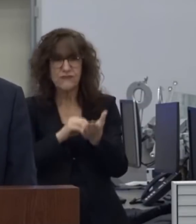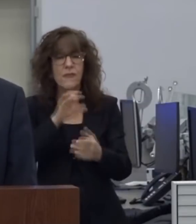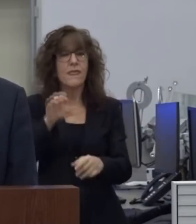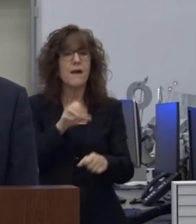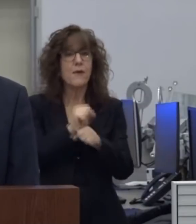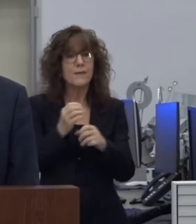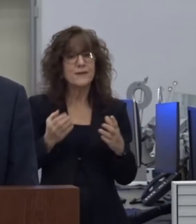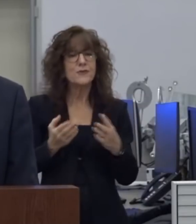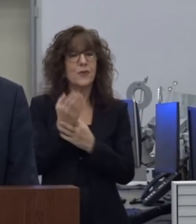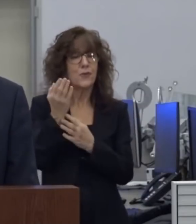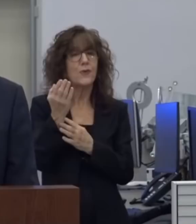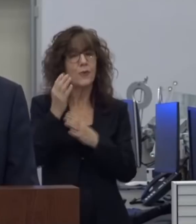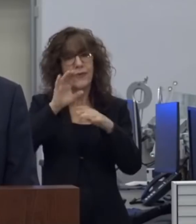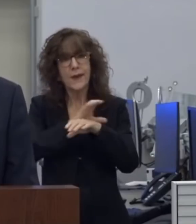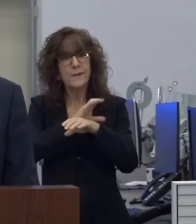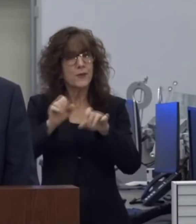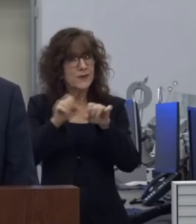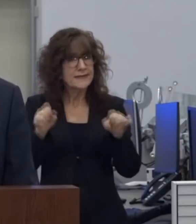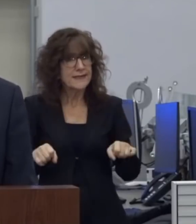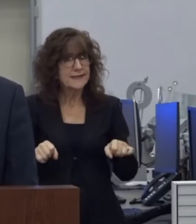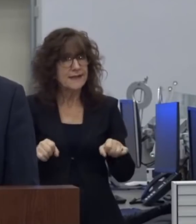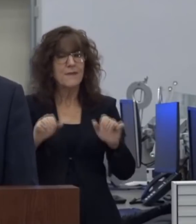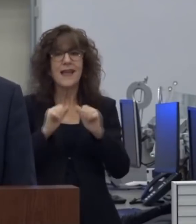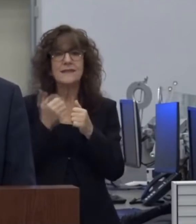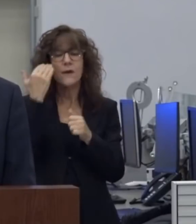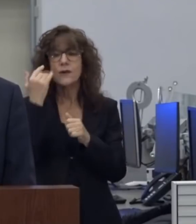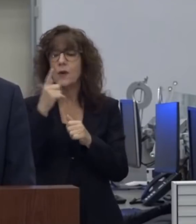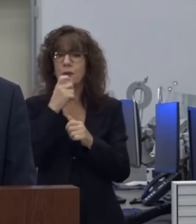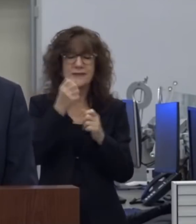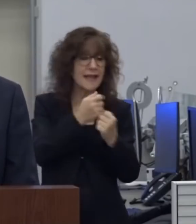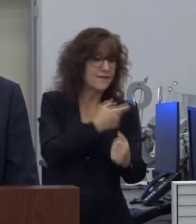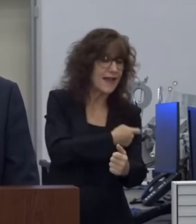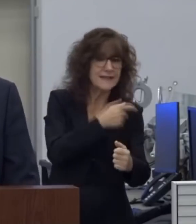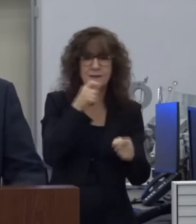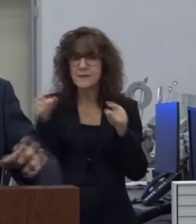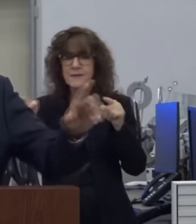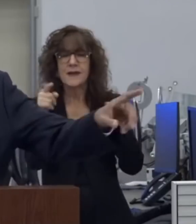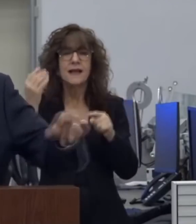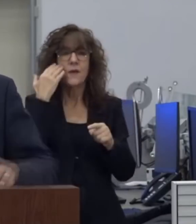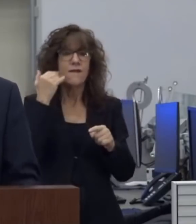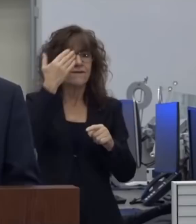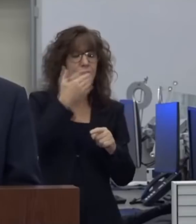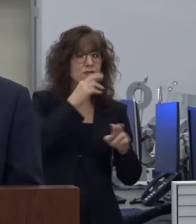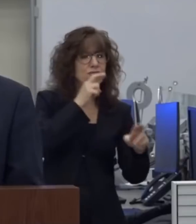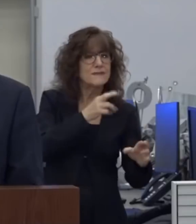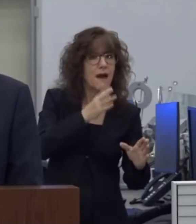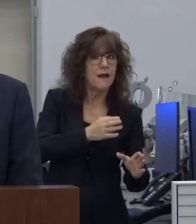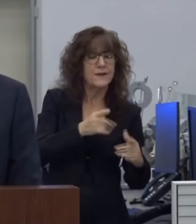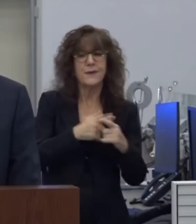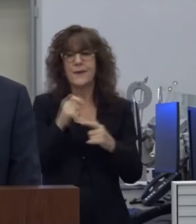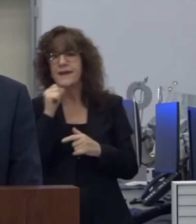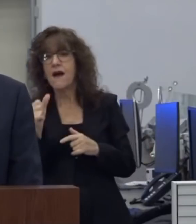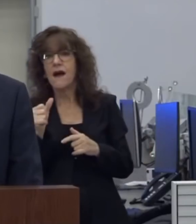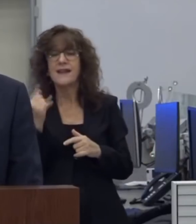go through that PrepMod system and we keep track of it. That's how we know who's getting what, and that's how we know whether or not you are a first responder or whether you weren't,